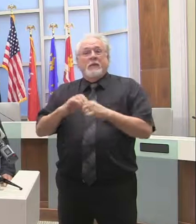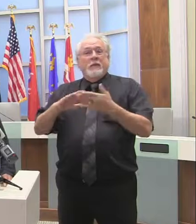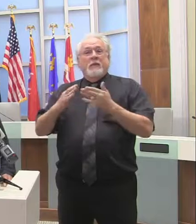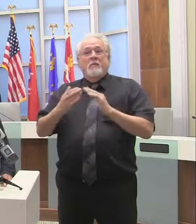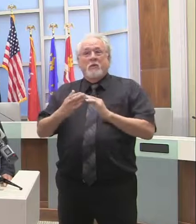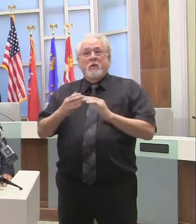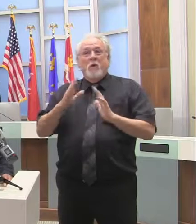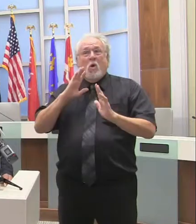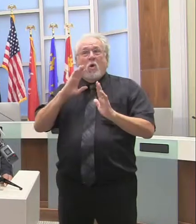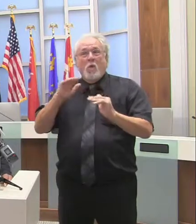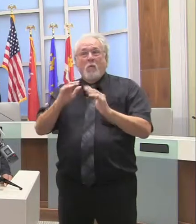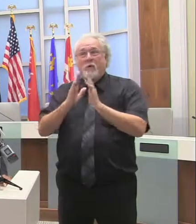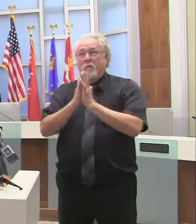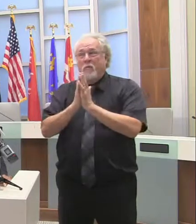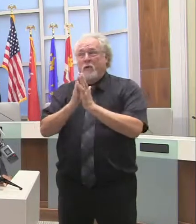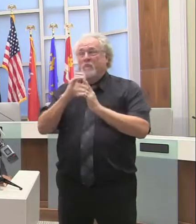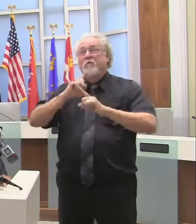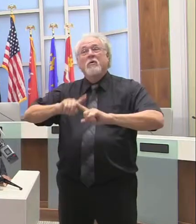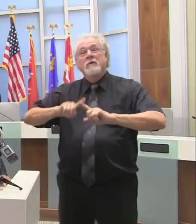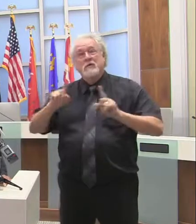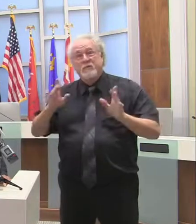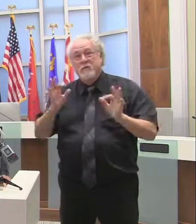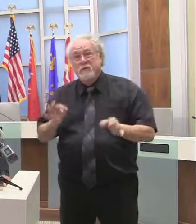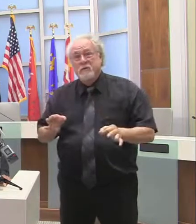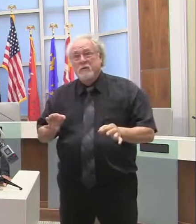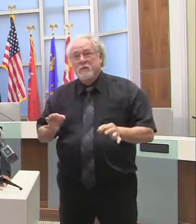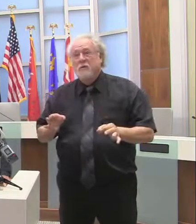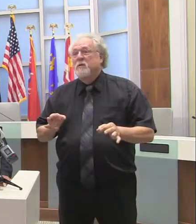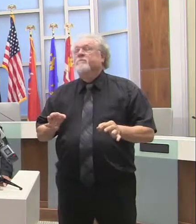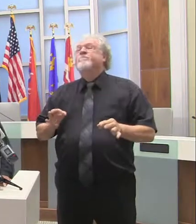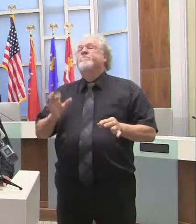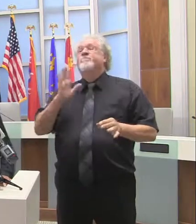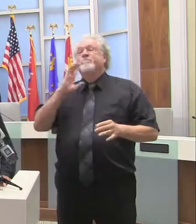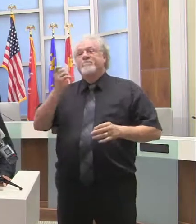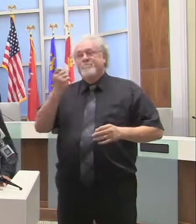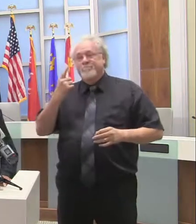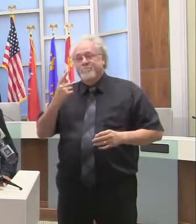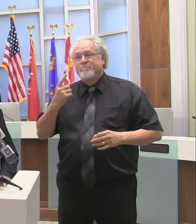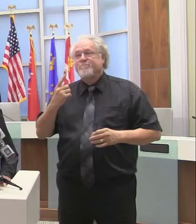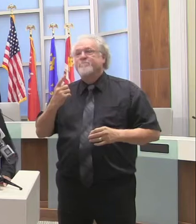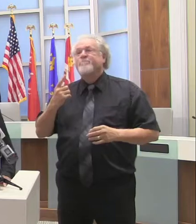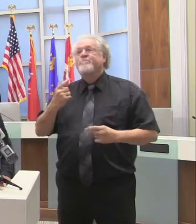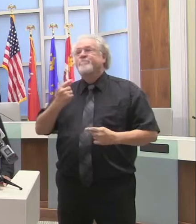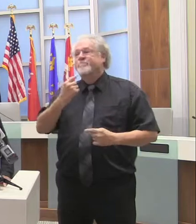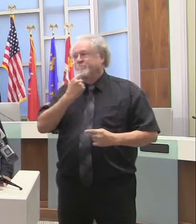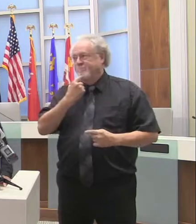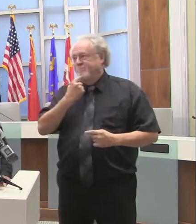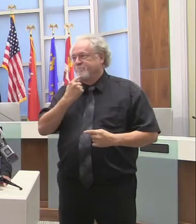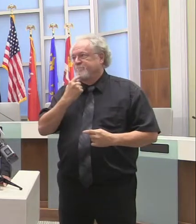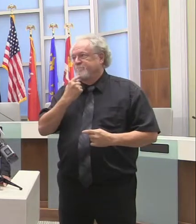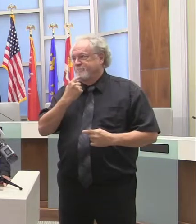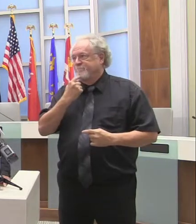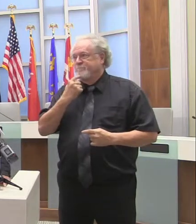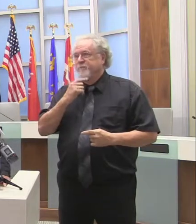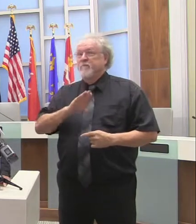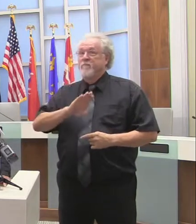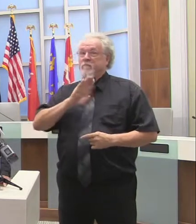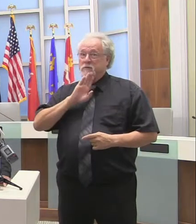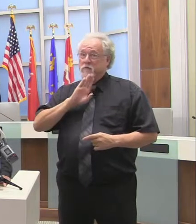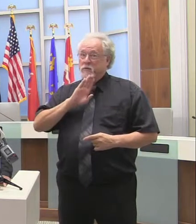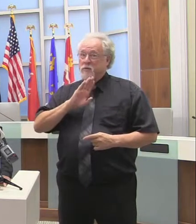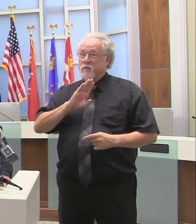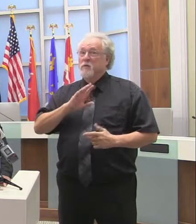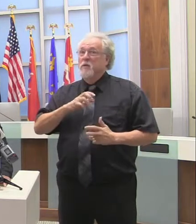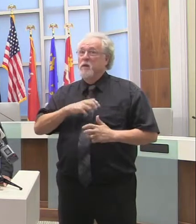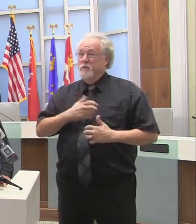who were hoping and praying for a different decision will understandably be disappointed, frustrated,